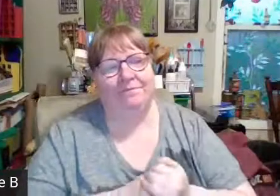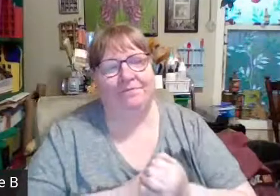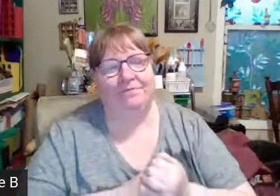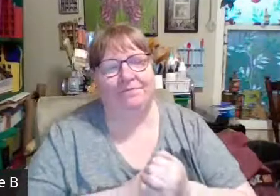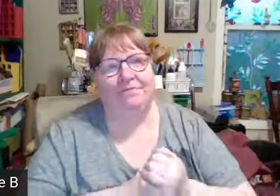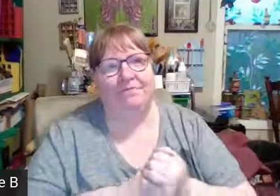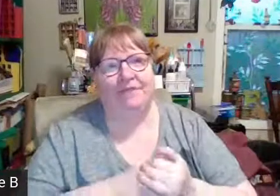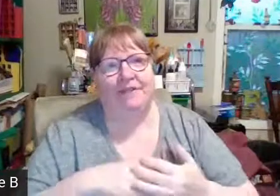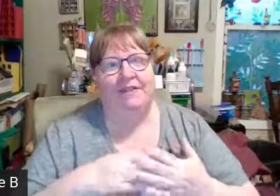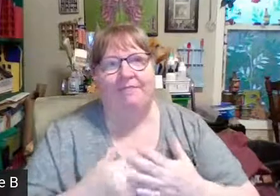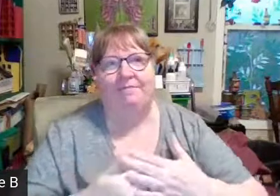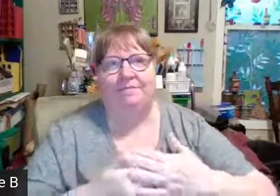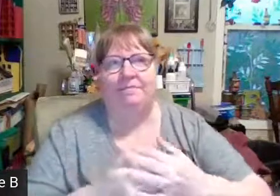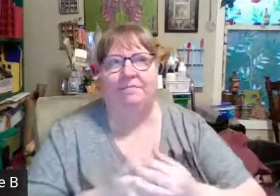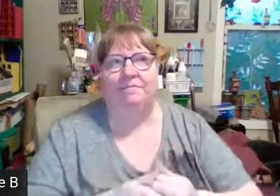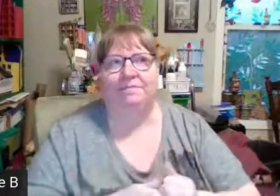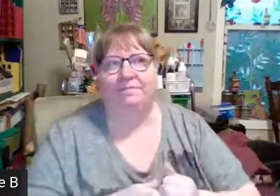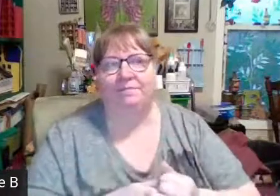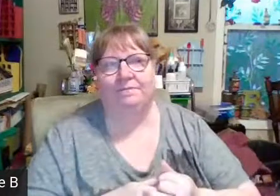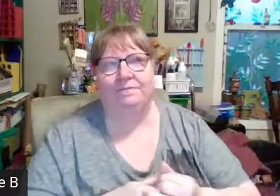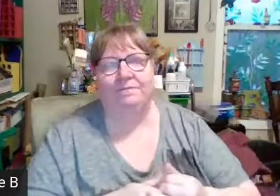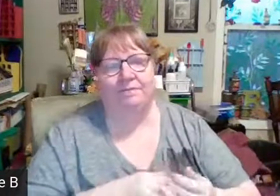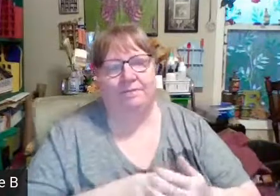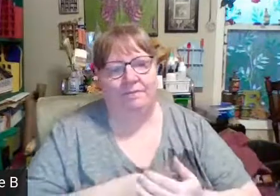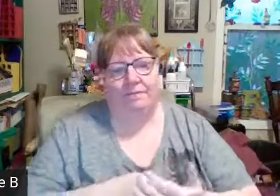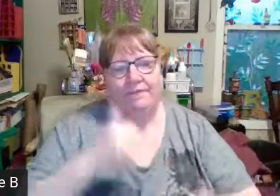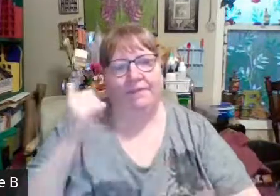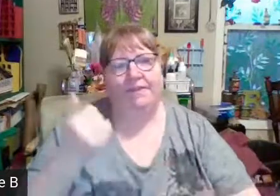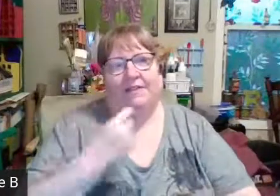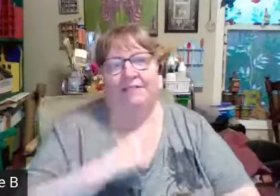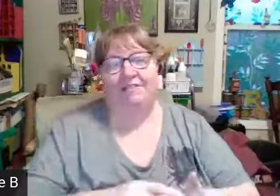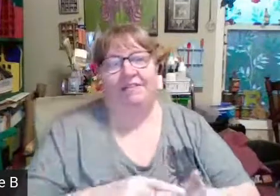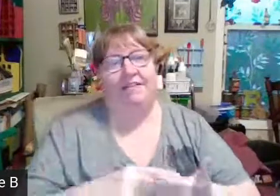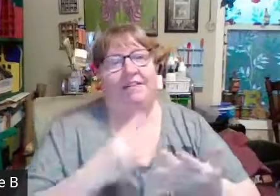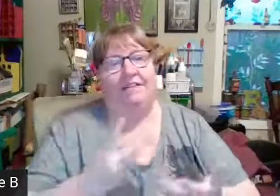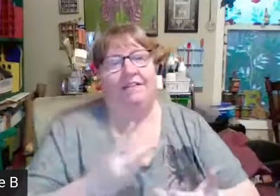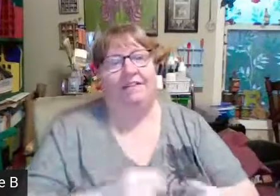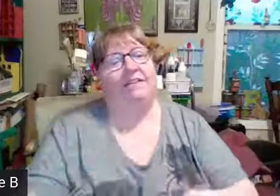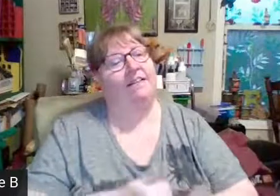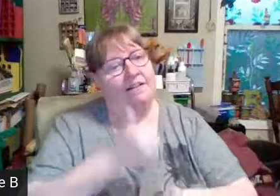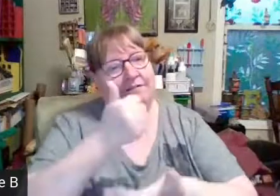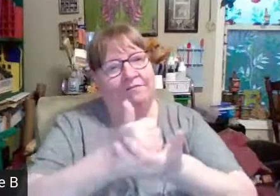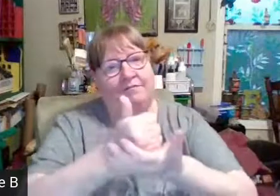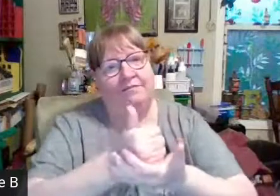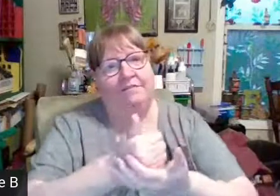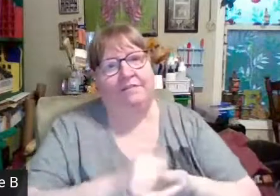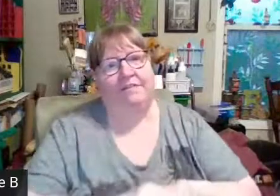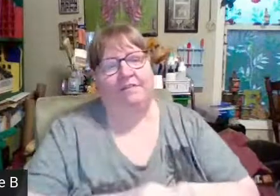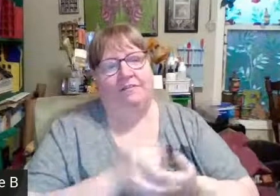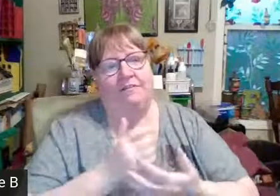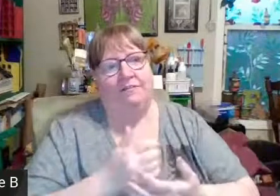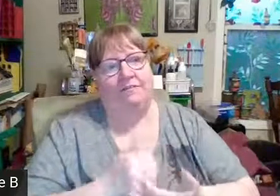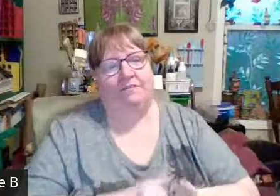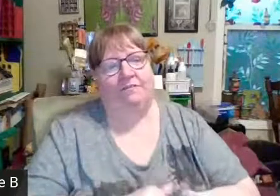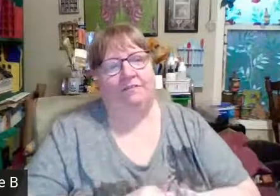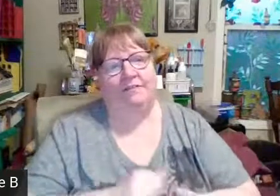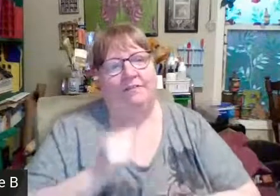So it's very, very helpful to me, because some of you I don't see on social media, so I don't know much about you.